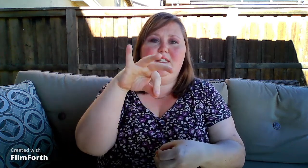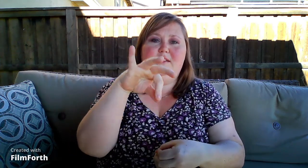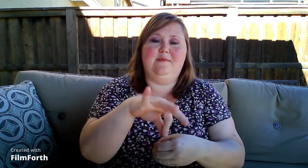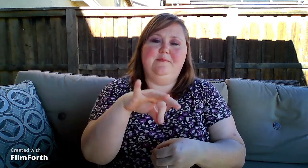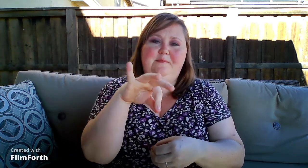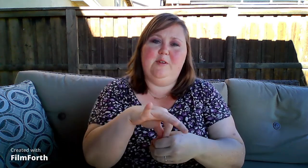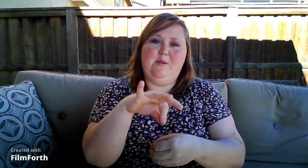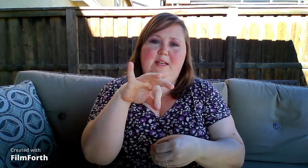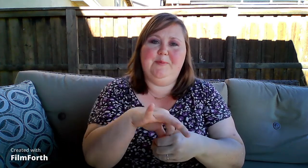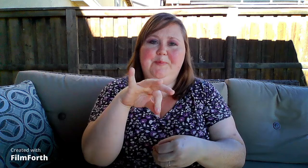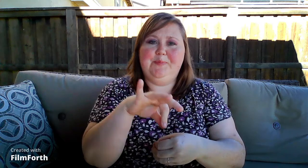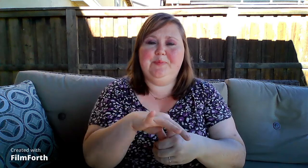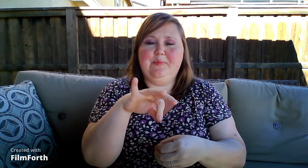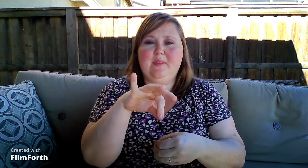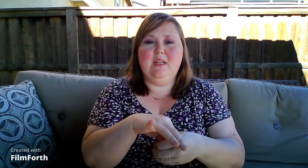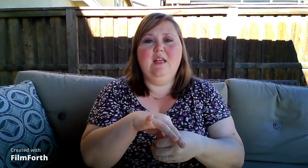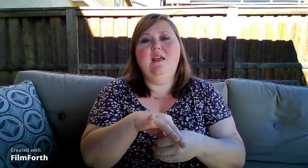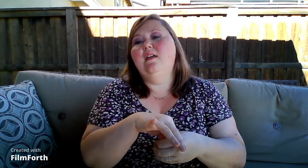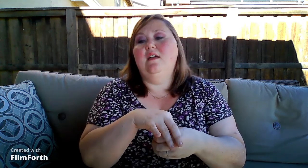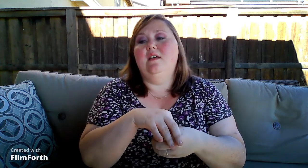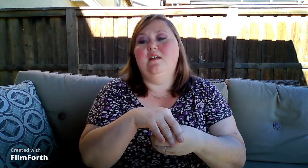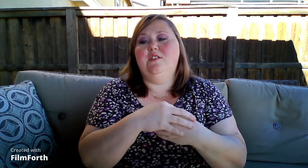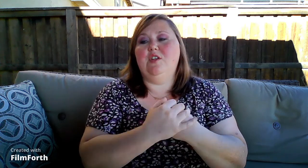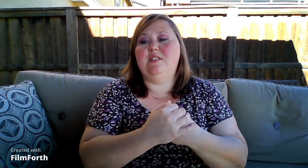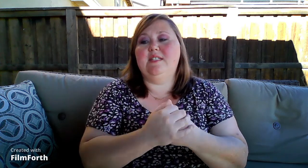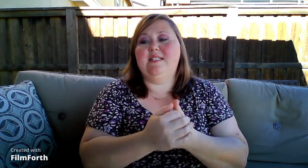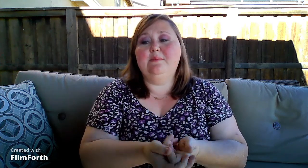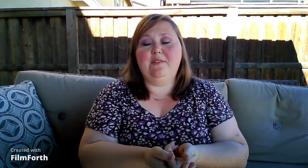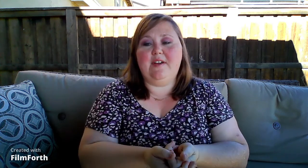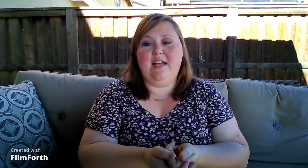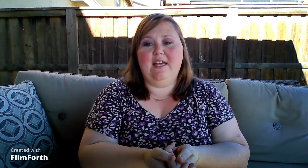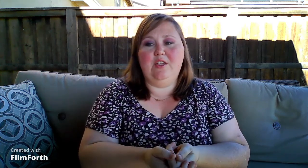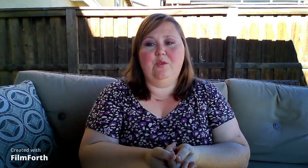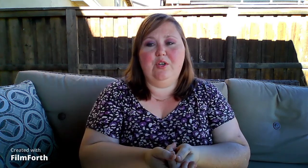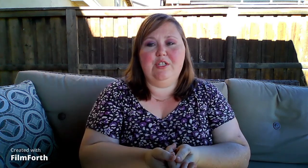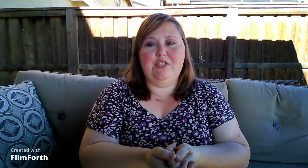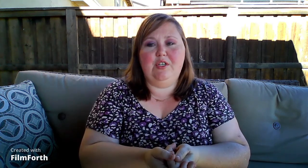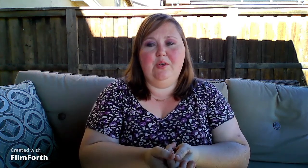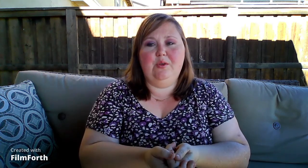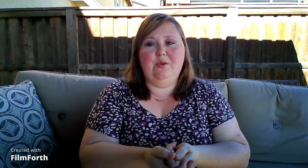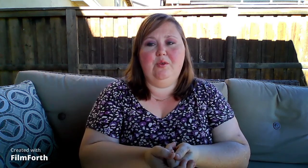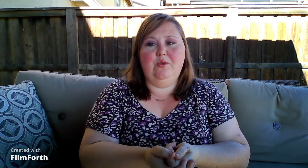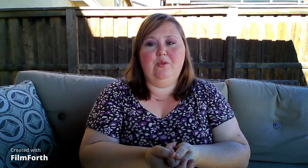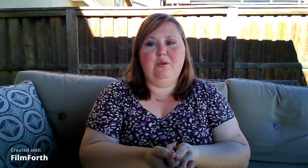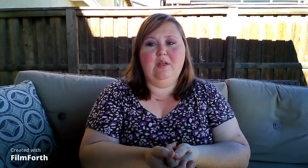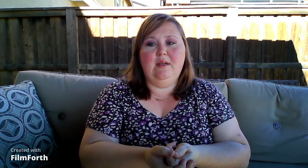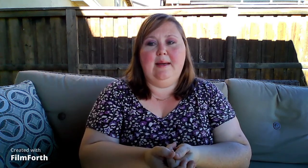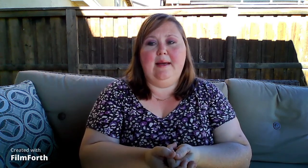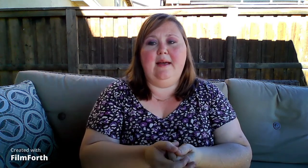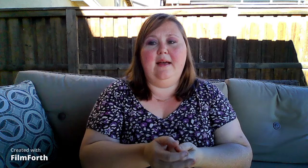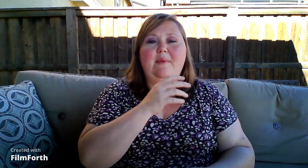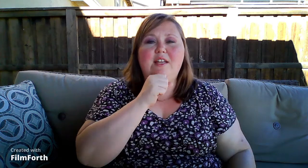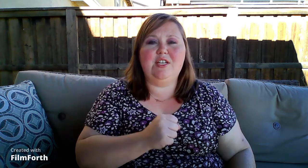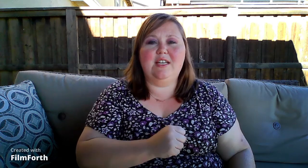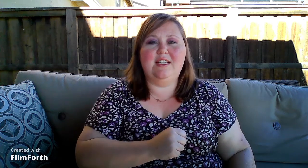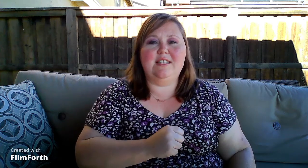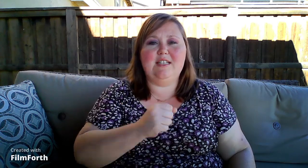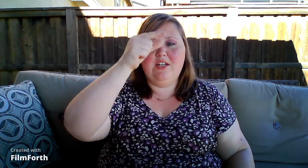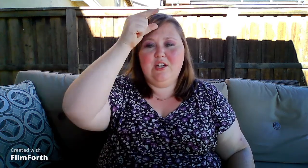in, voting. So to simplify it, you could do ancient